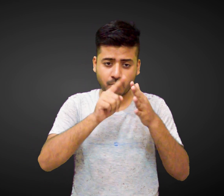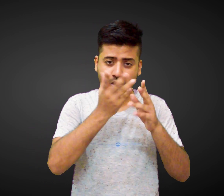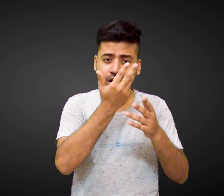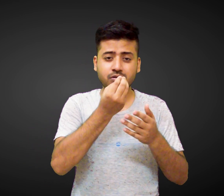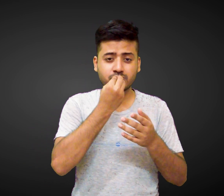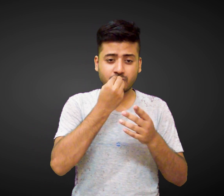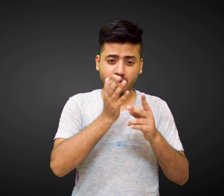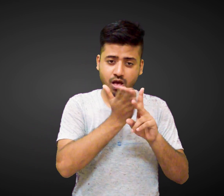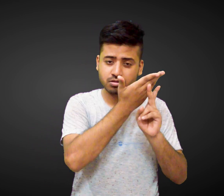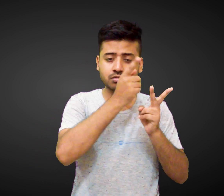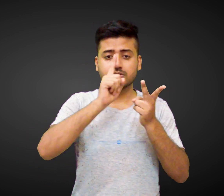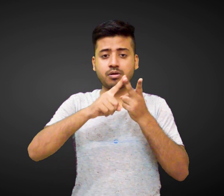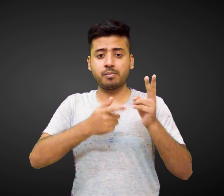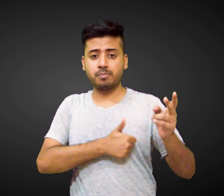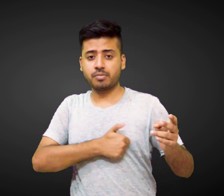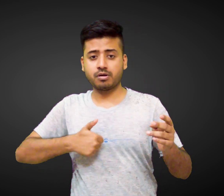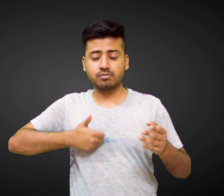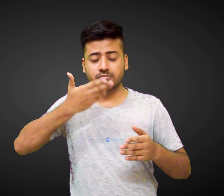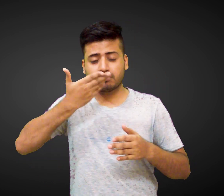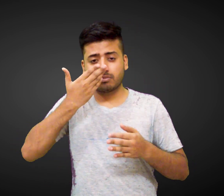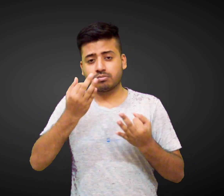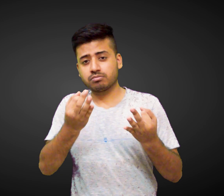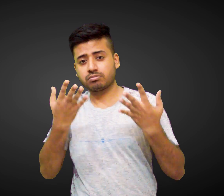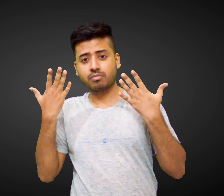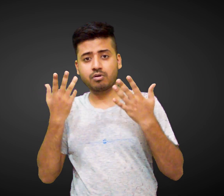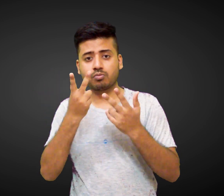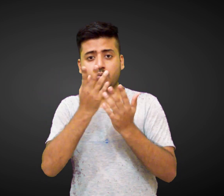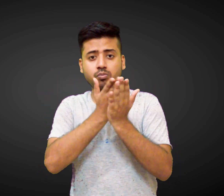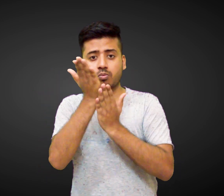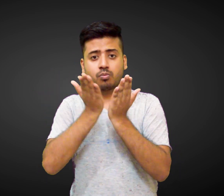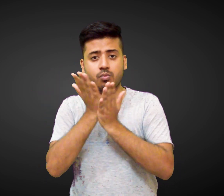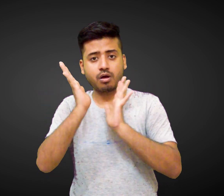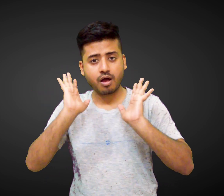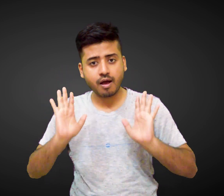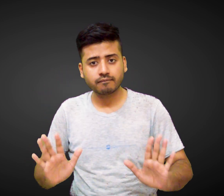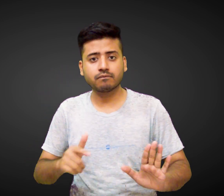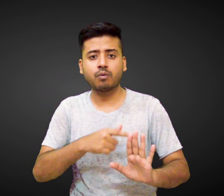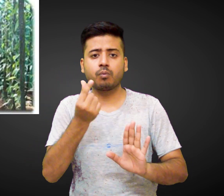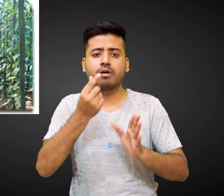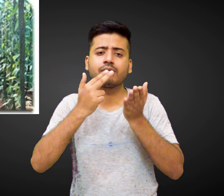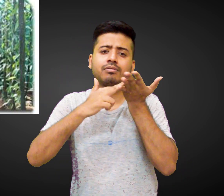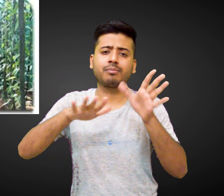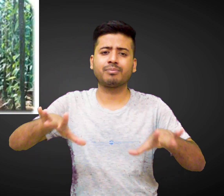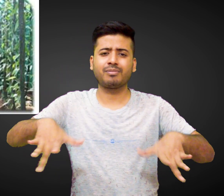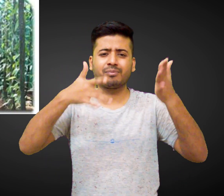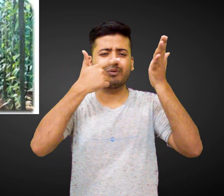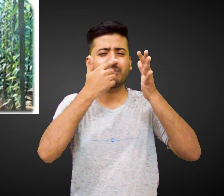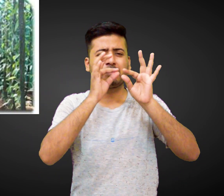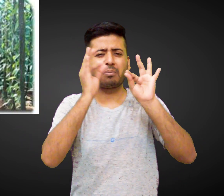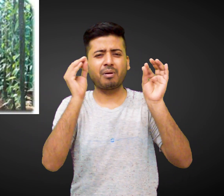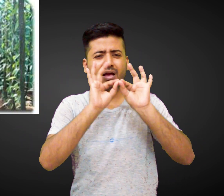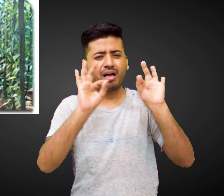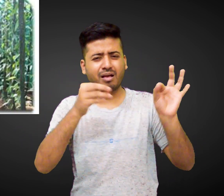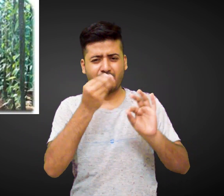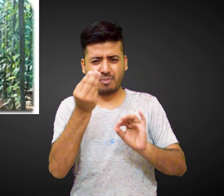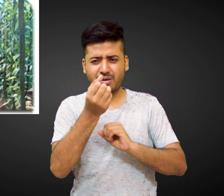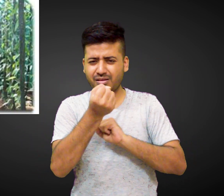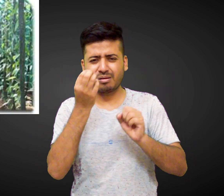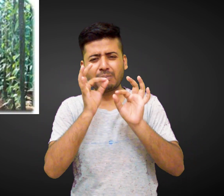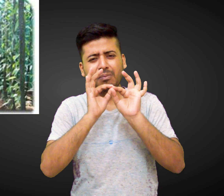health, potentially improving neurotransmitter function and mood. May boost mood. Vanilla contains compounds that may stimulate the